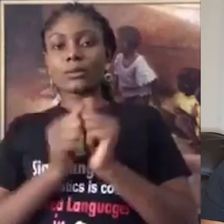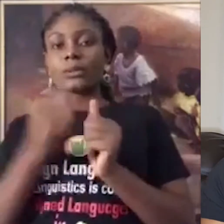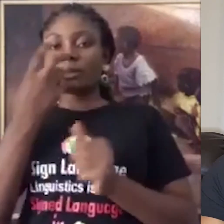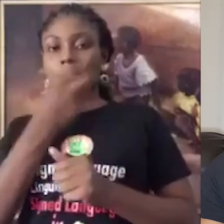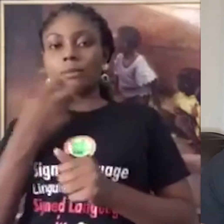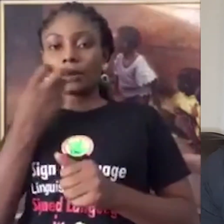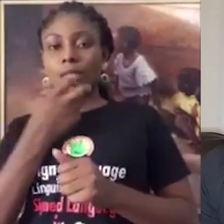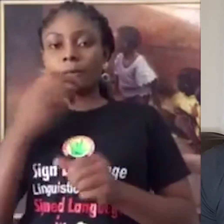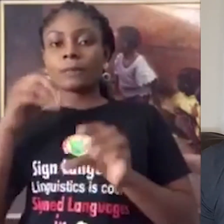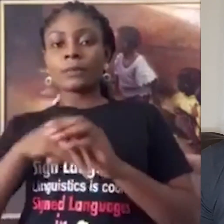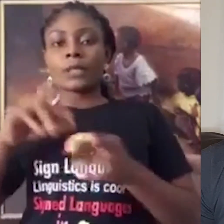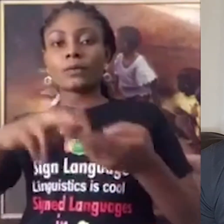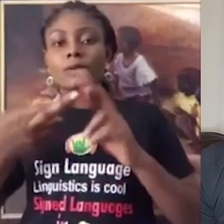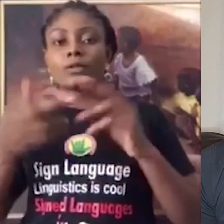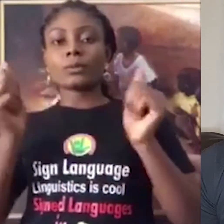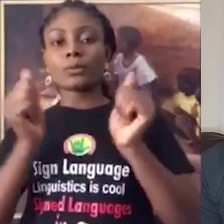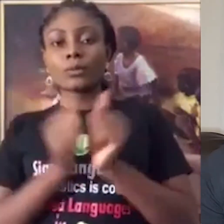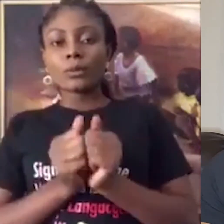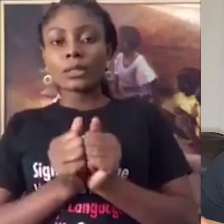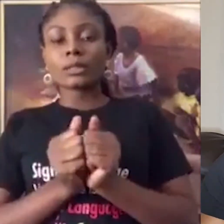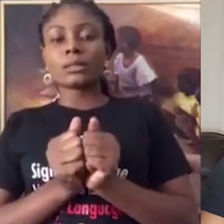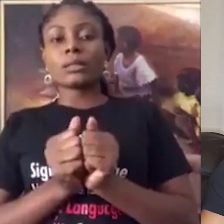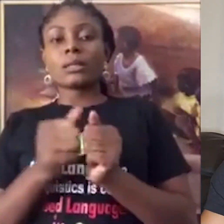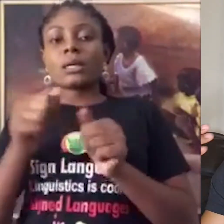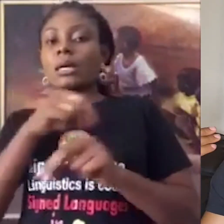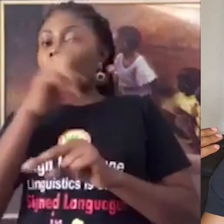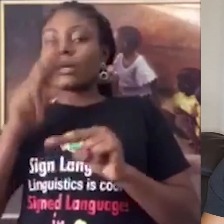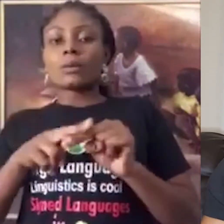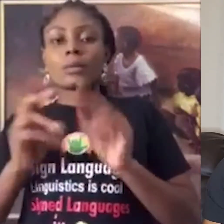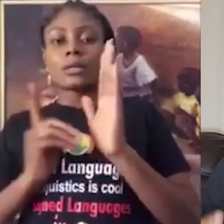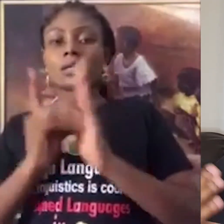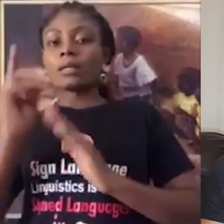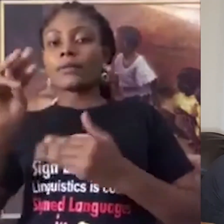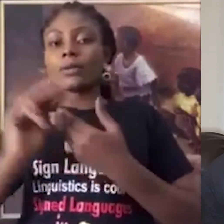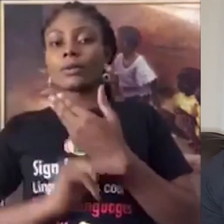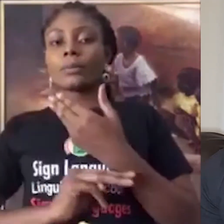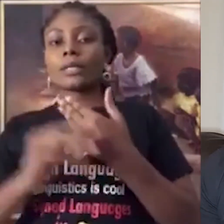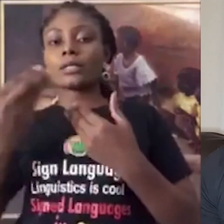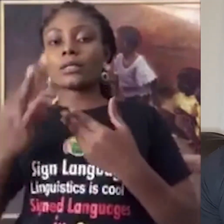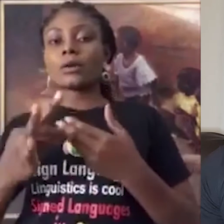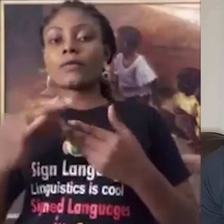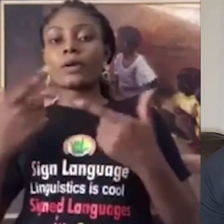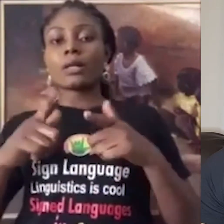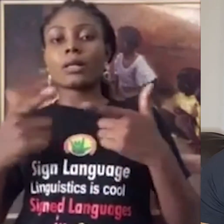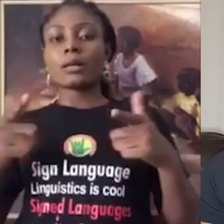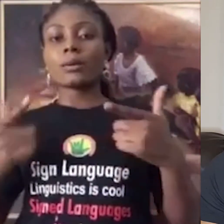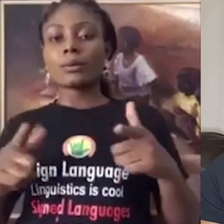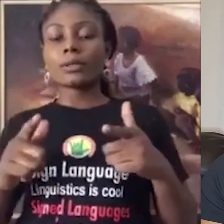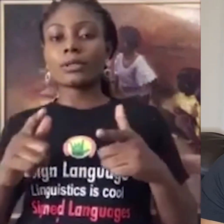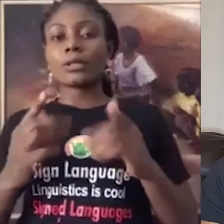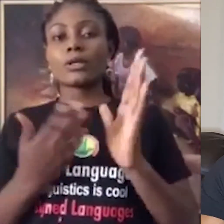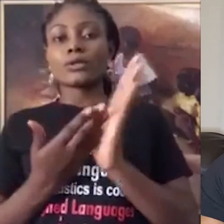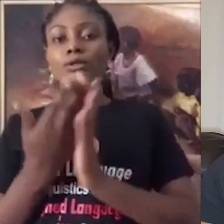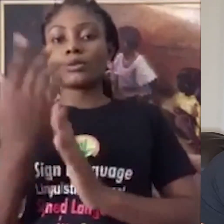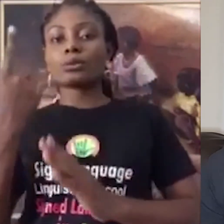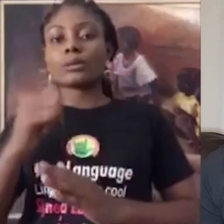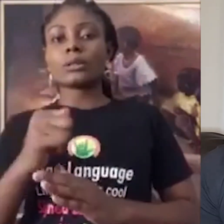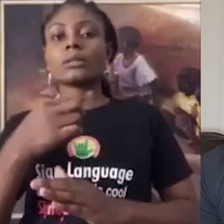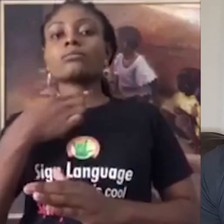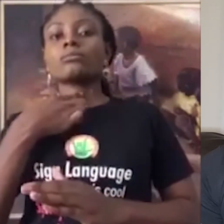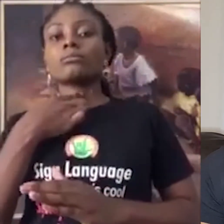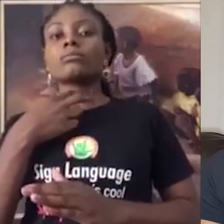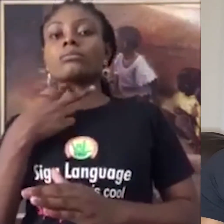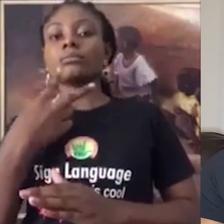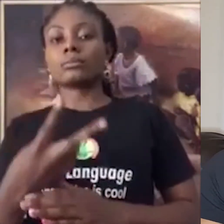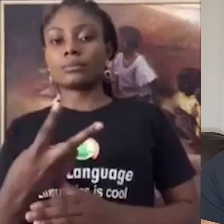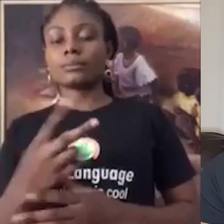the child with speech, in relation to the normal development of languages